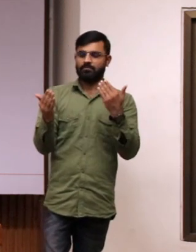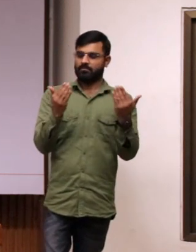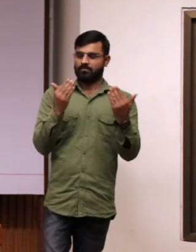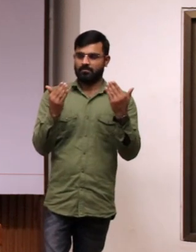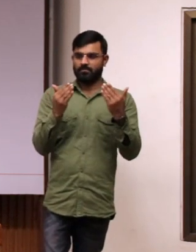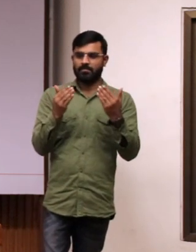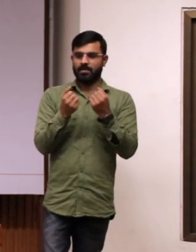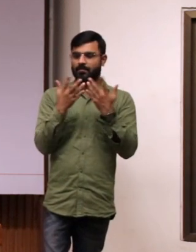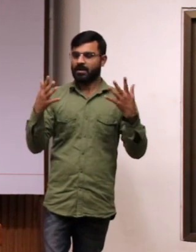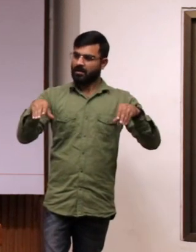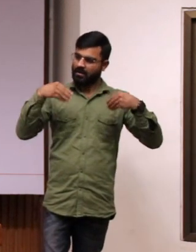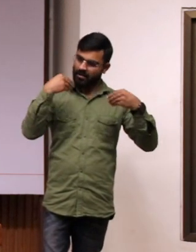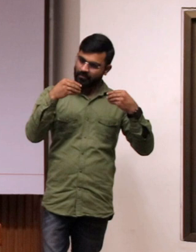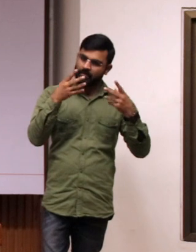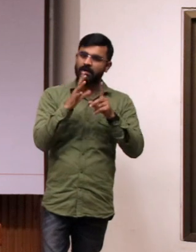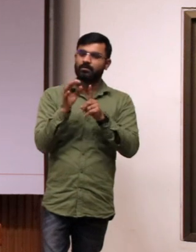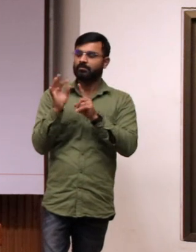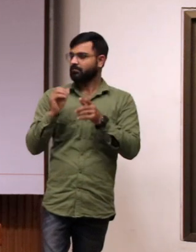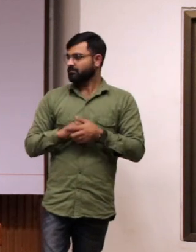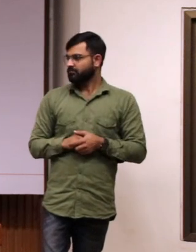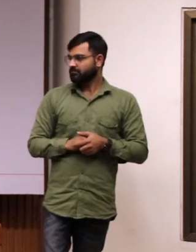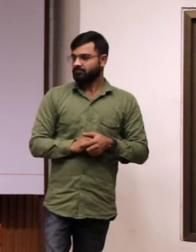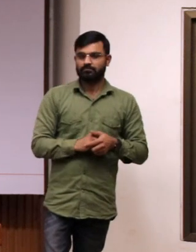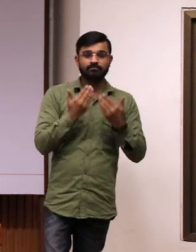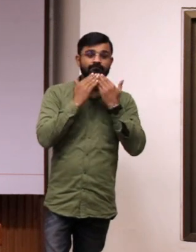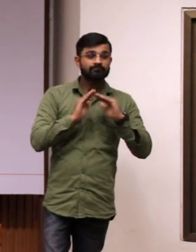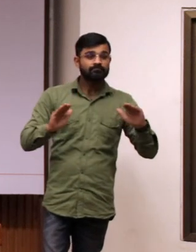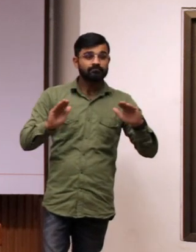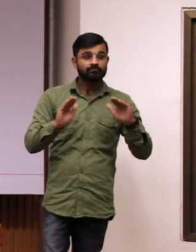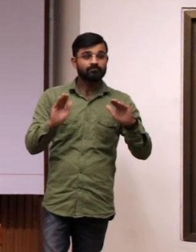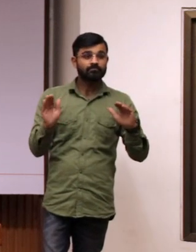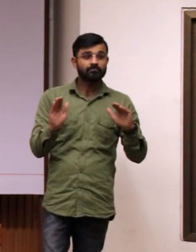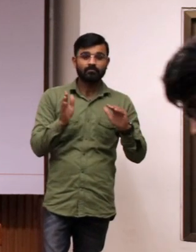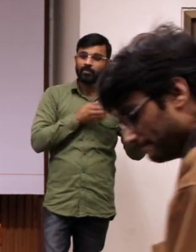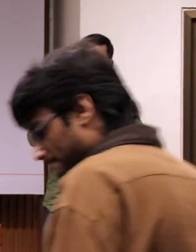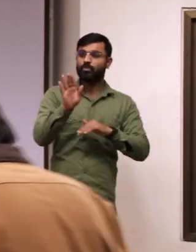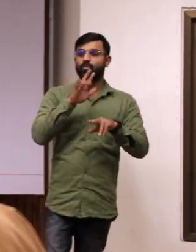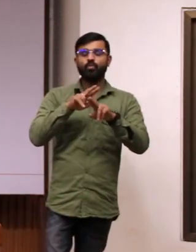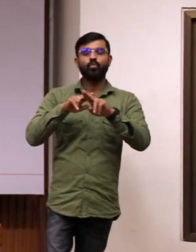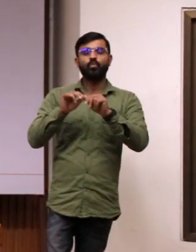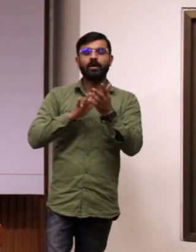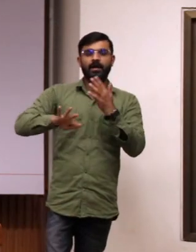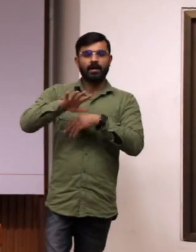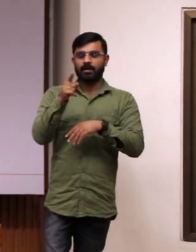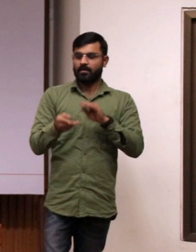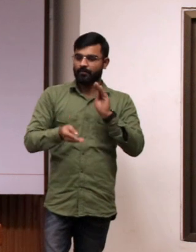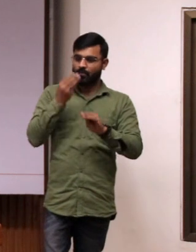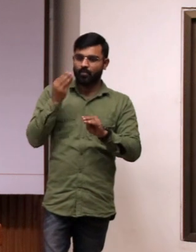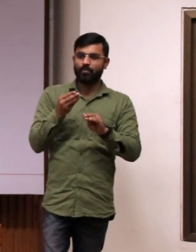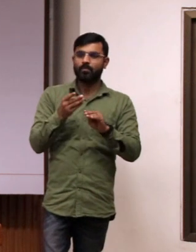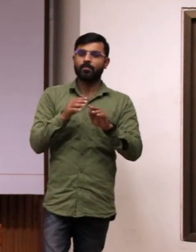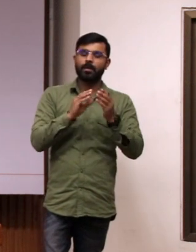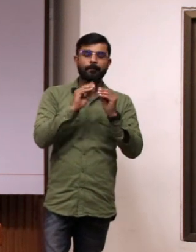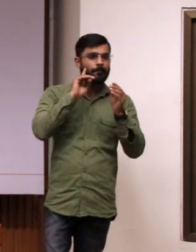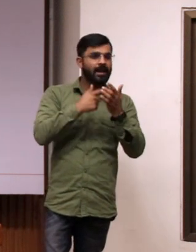faculty members, a lot of papers. But neither students are not willing to go to field. They more going for